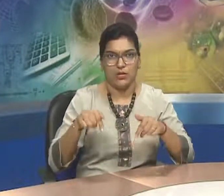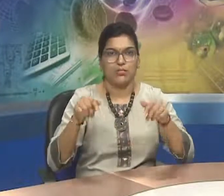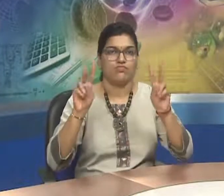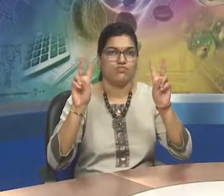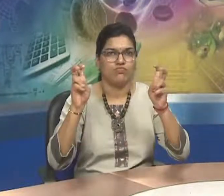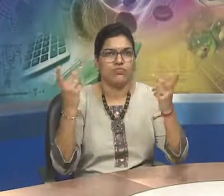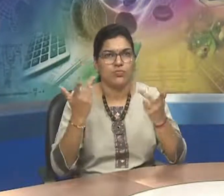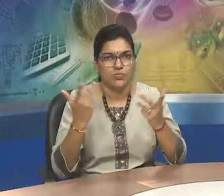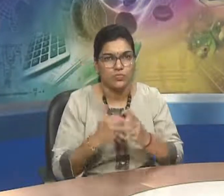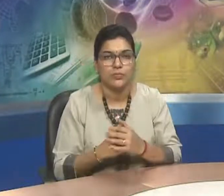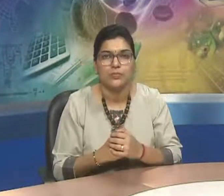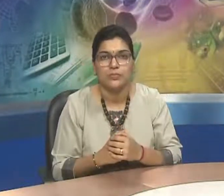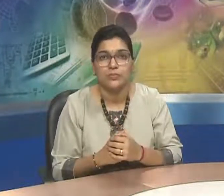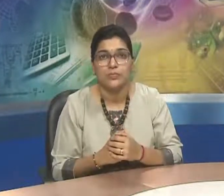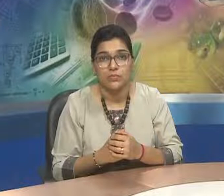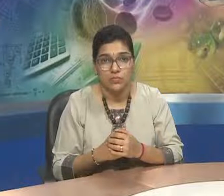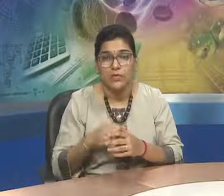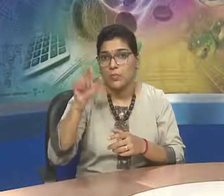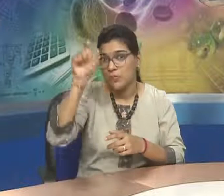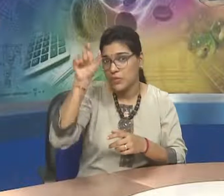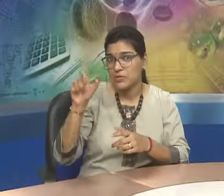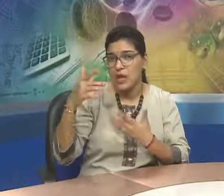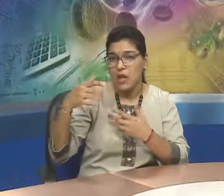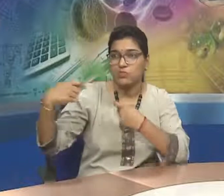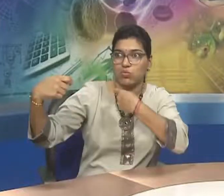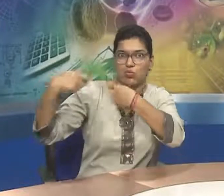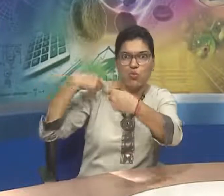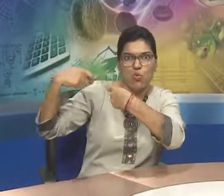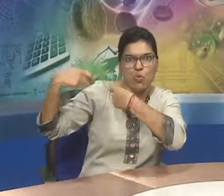This is the third fundamental right.